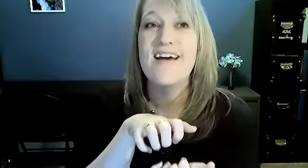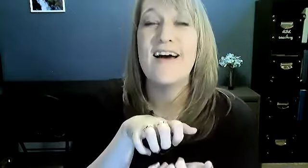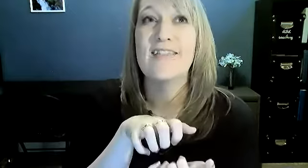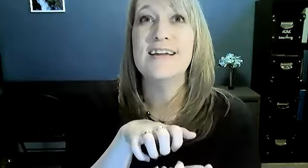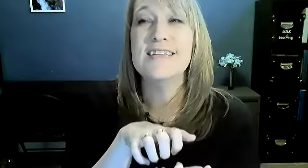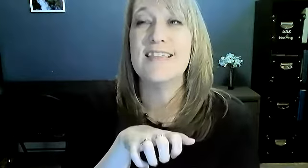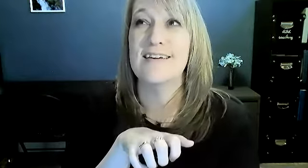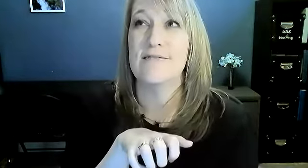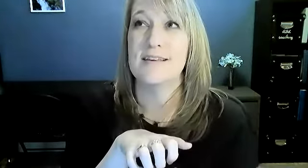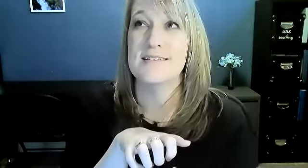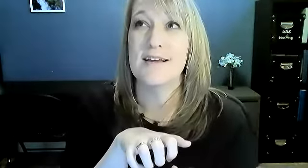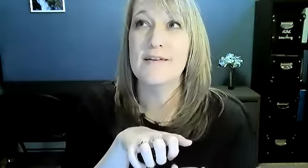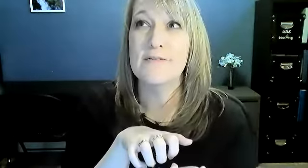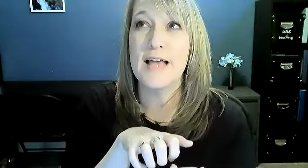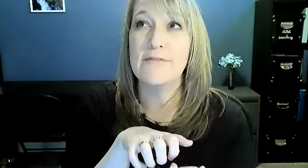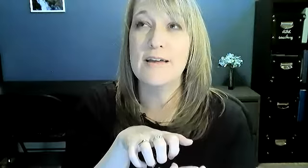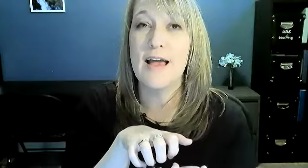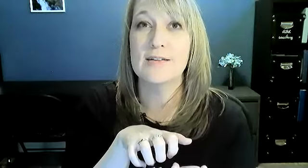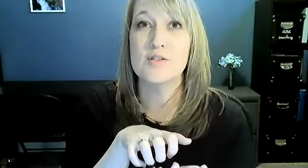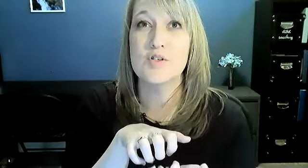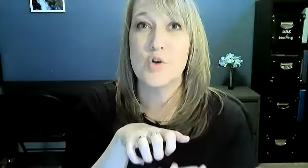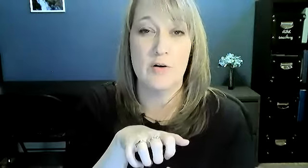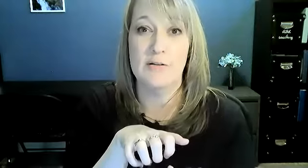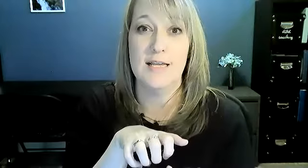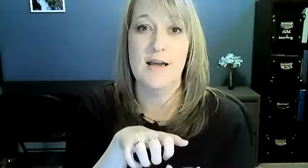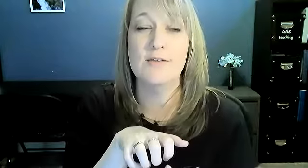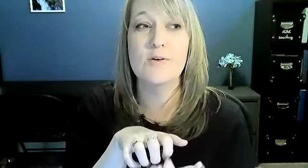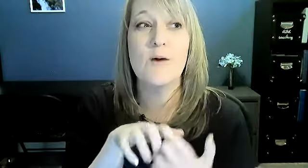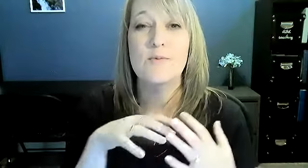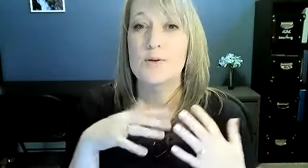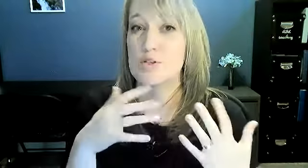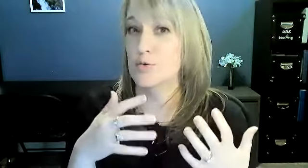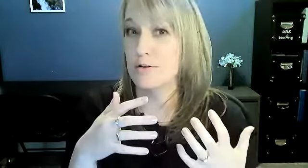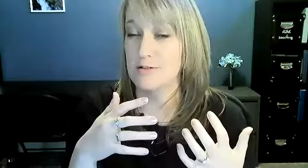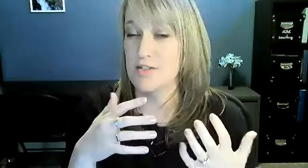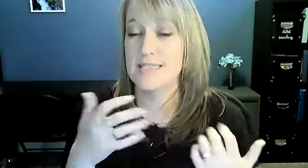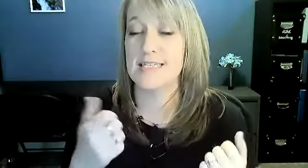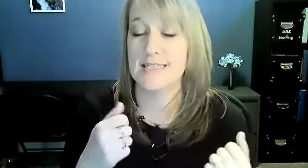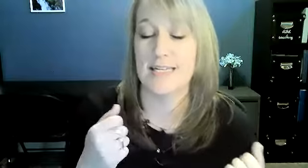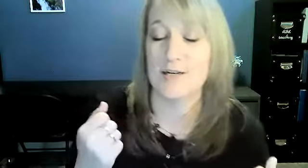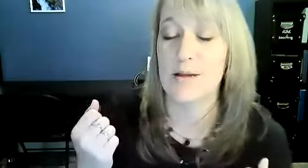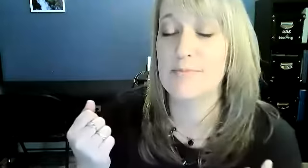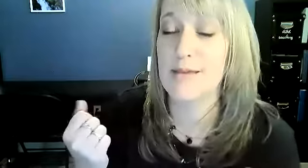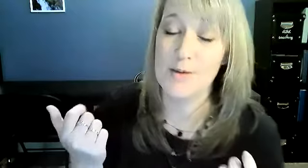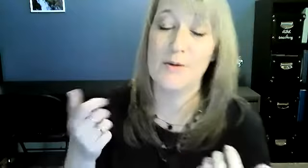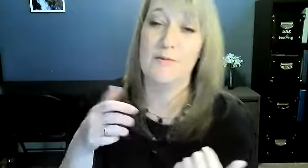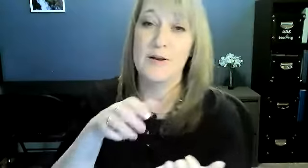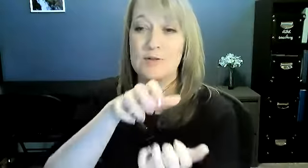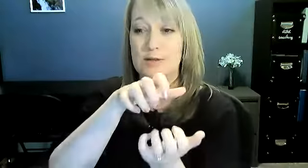I like to think of this kind of laughing as chortling. I don't know why the word chortle just sticks in here, but maybe it will for you too. In